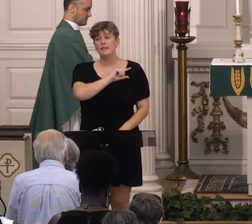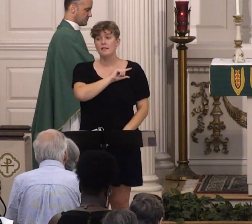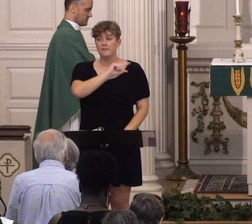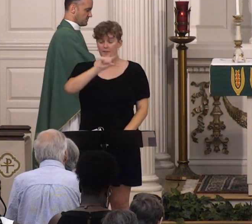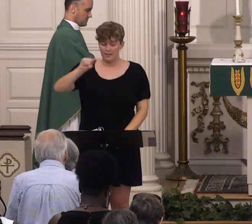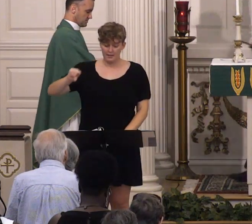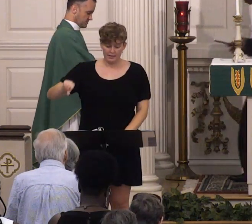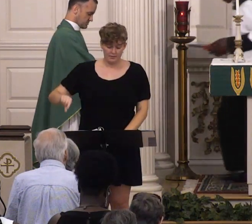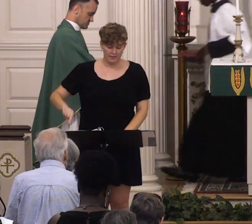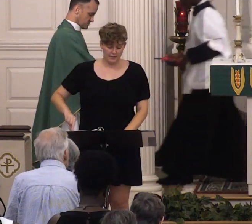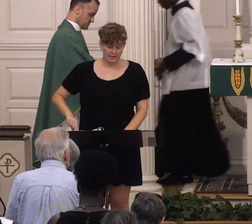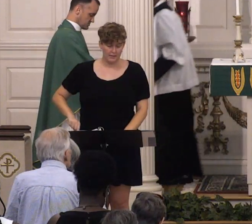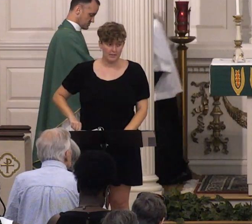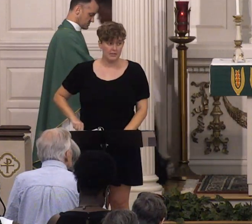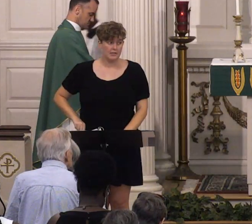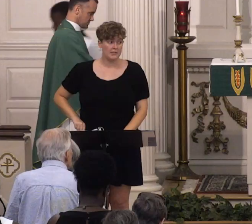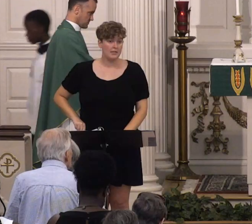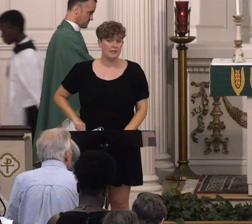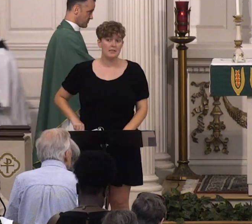Salve,